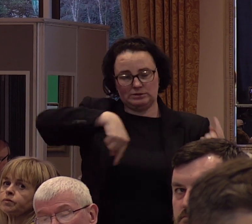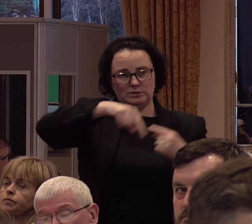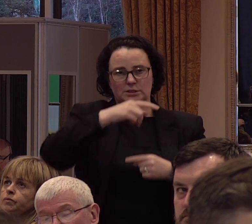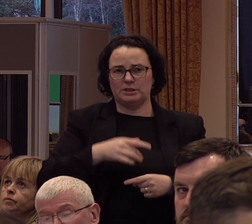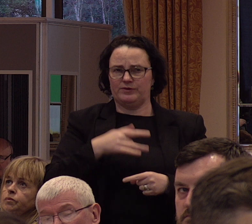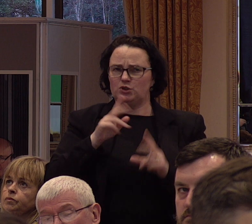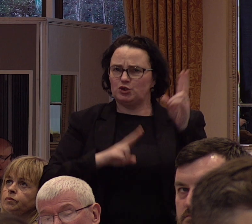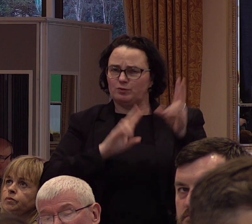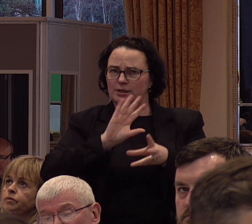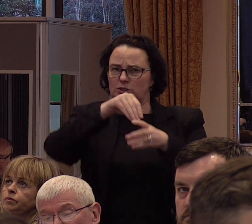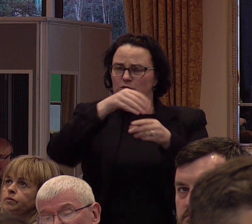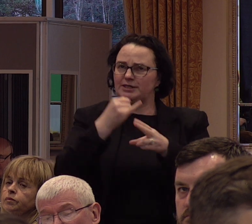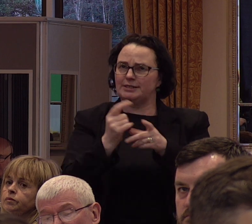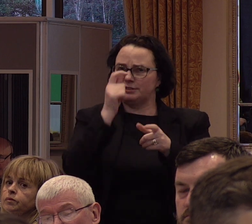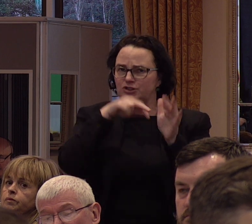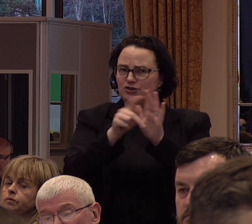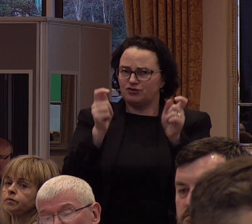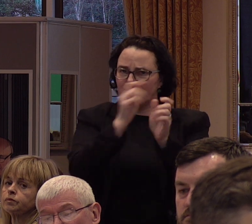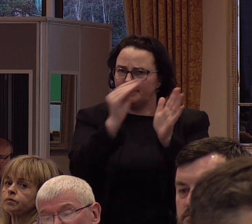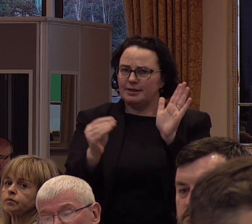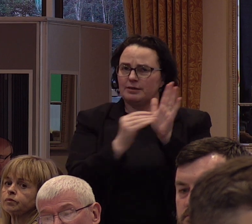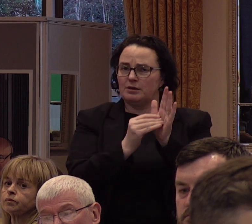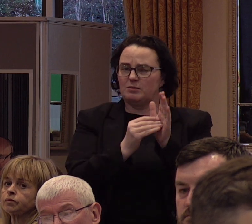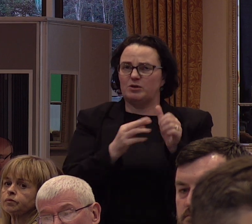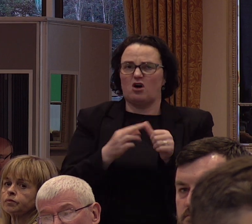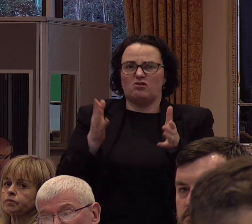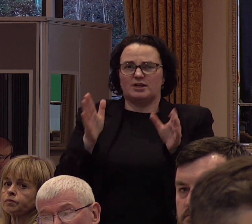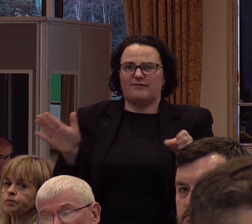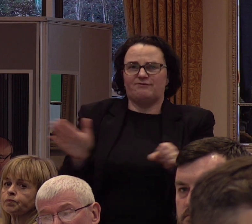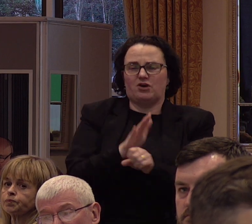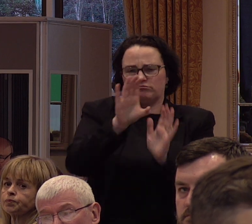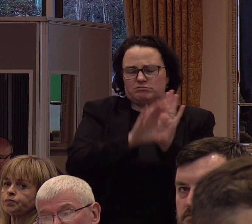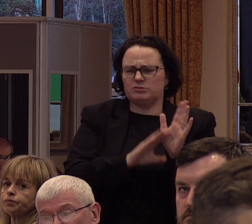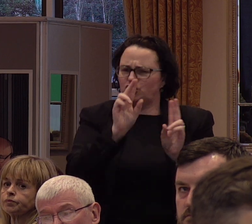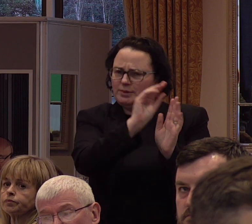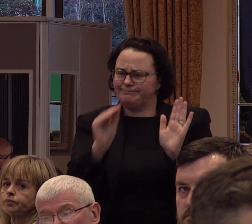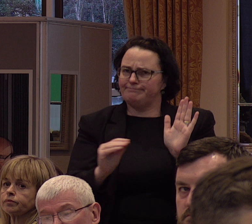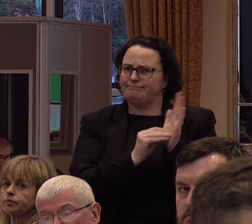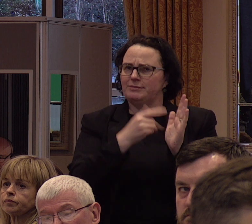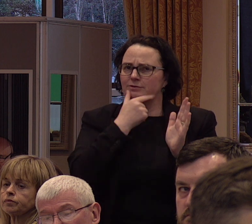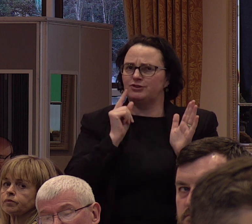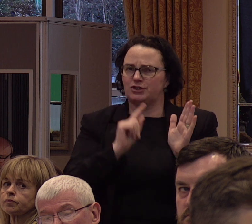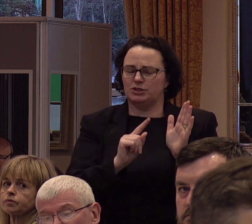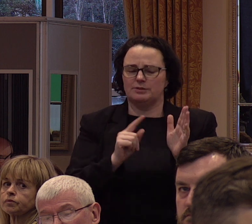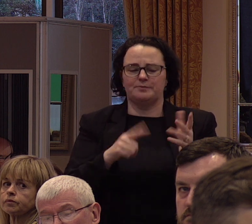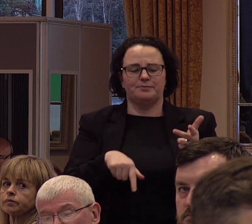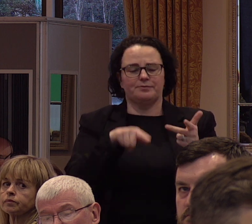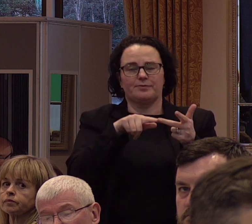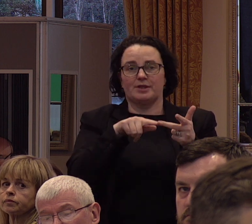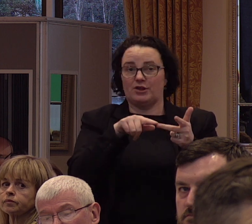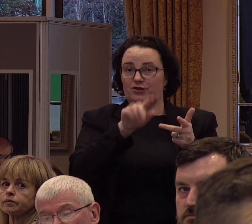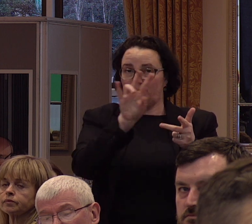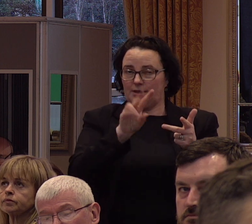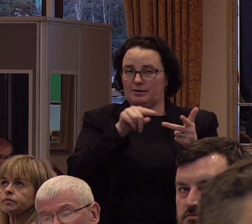be included in teacher training rather than an already full curriculum. On question 3, the